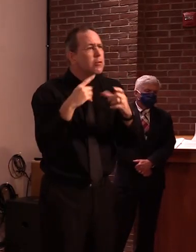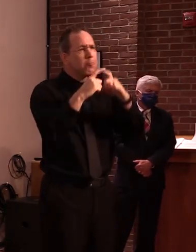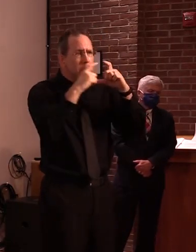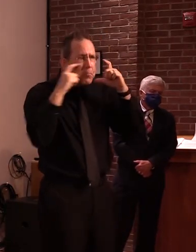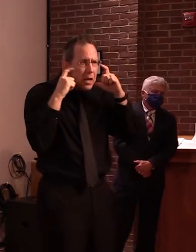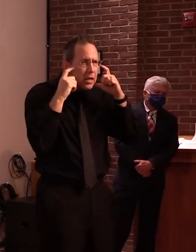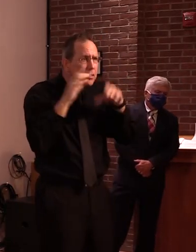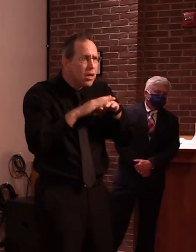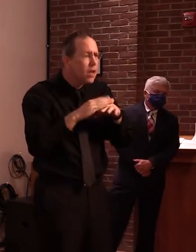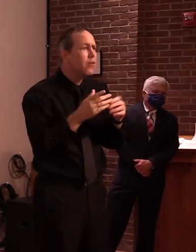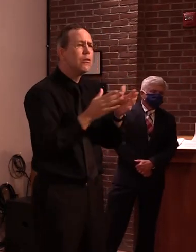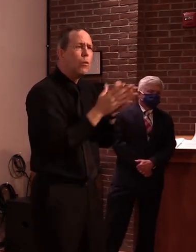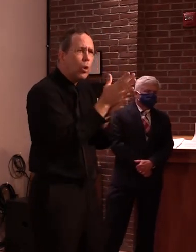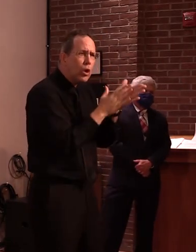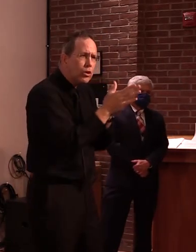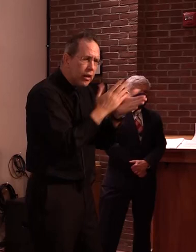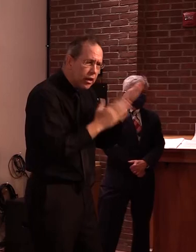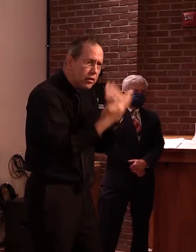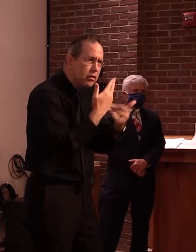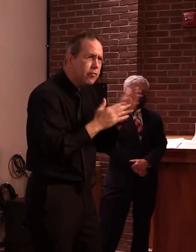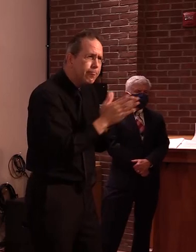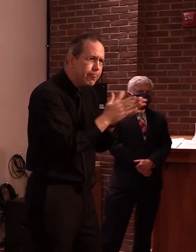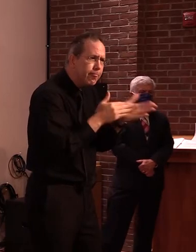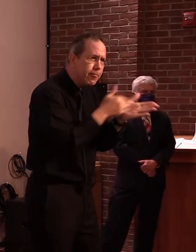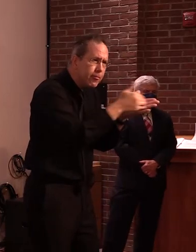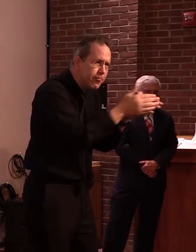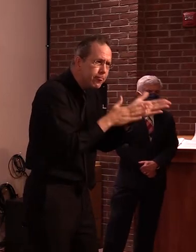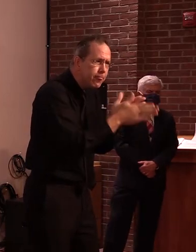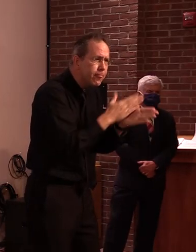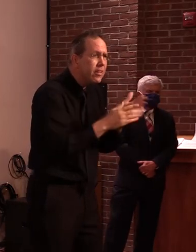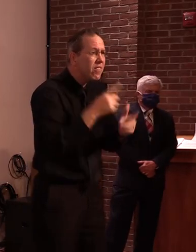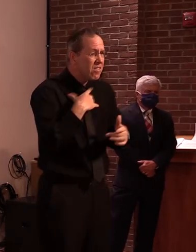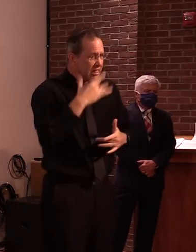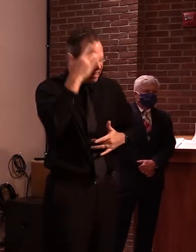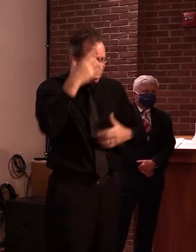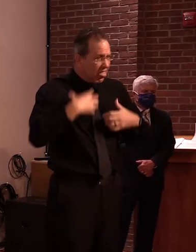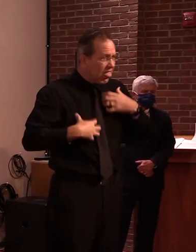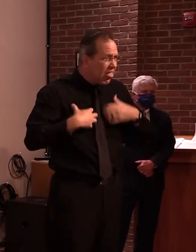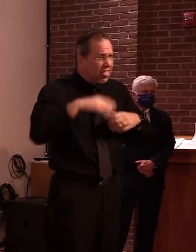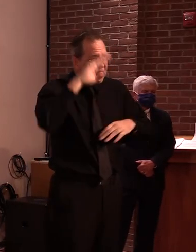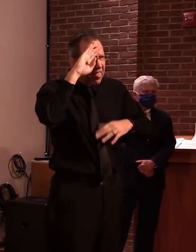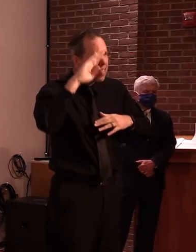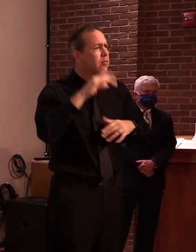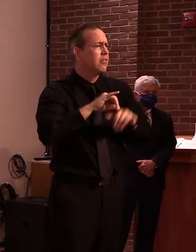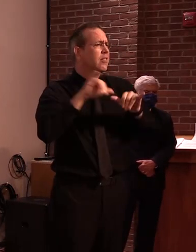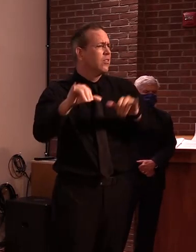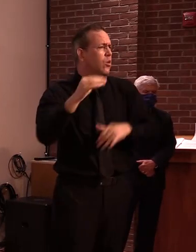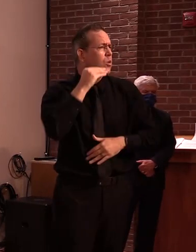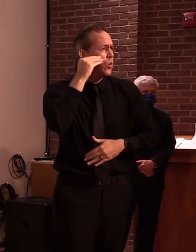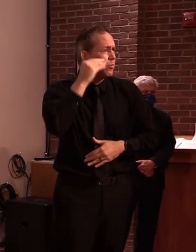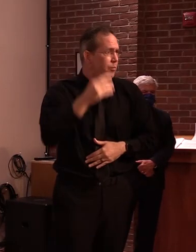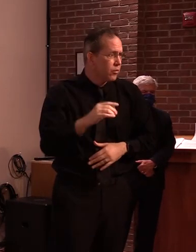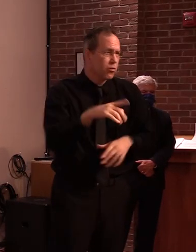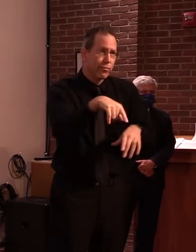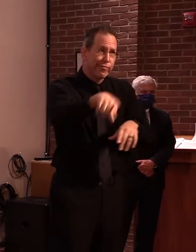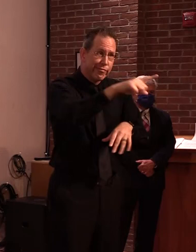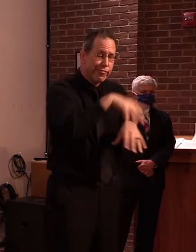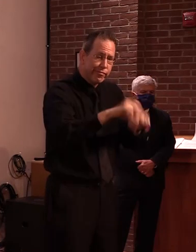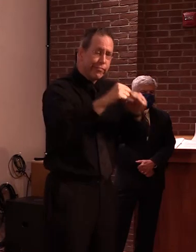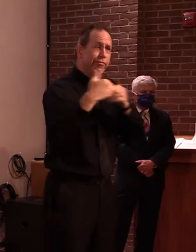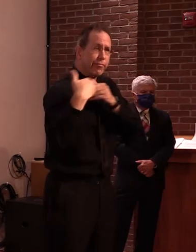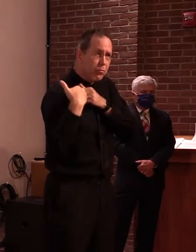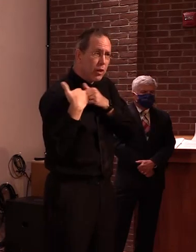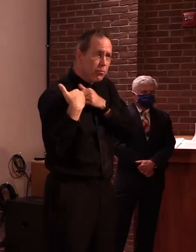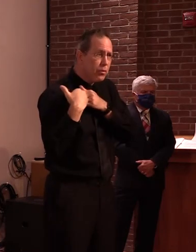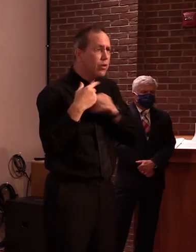sick. Taking personal responsibility is the best way to keep this in check and win the